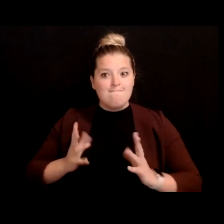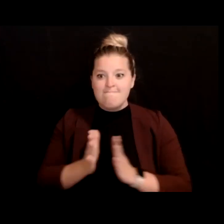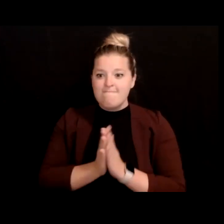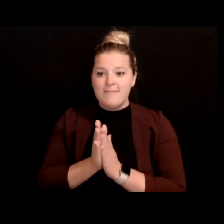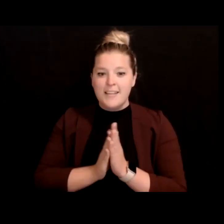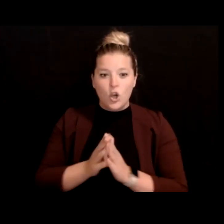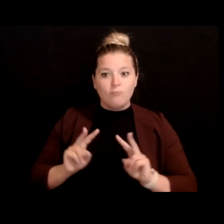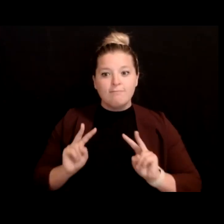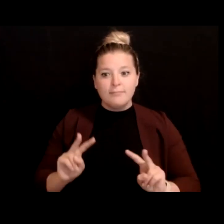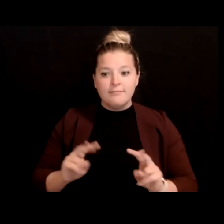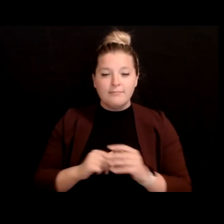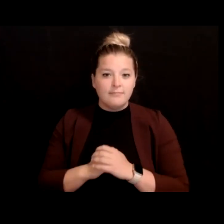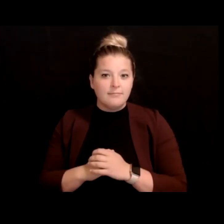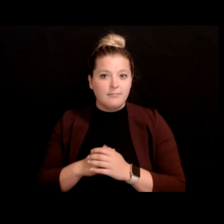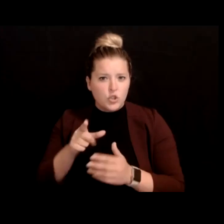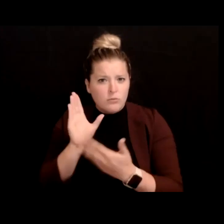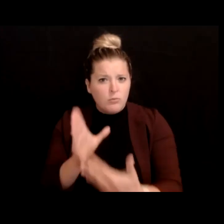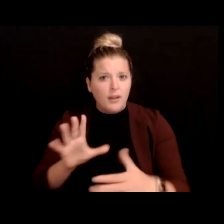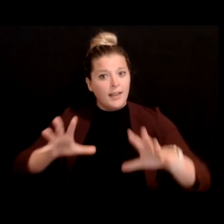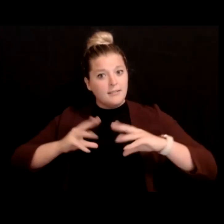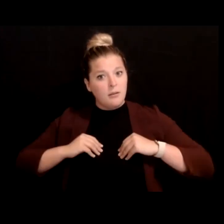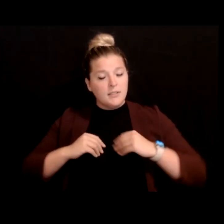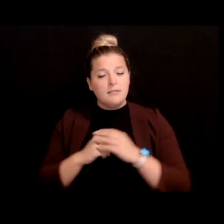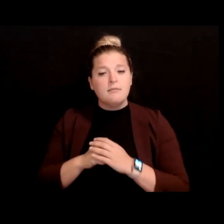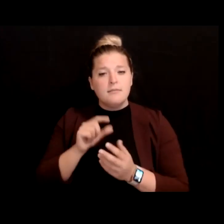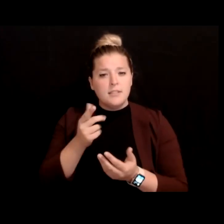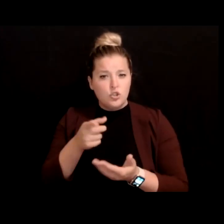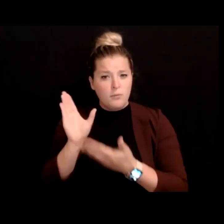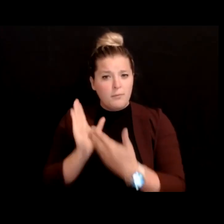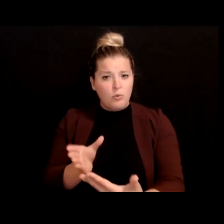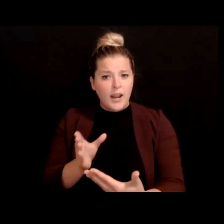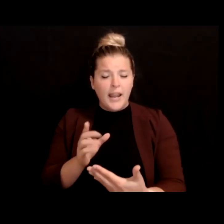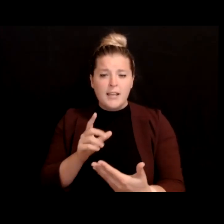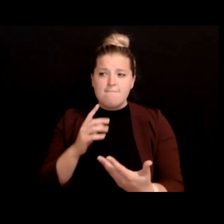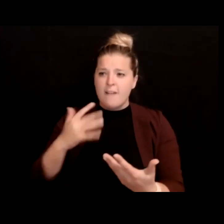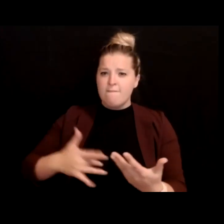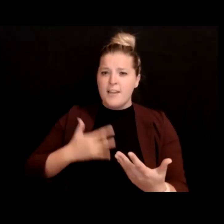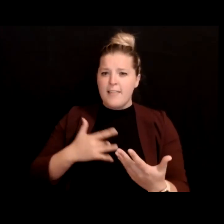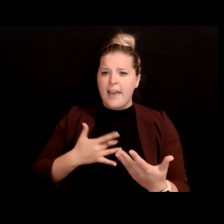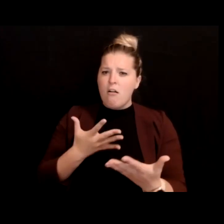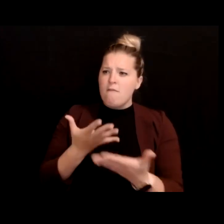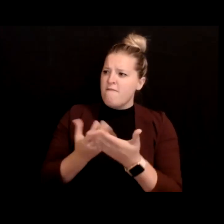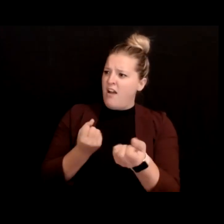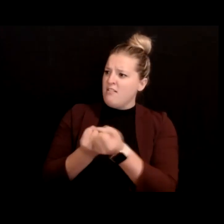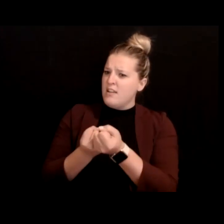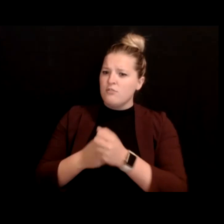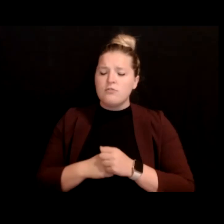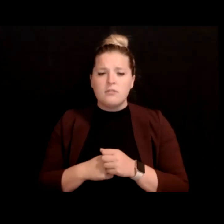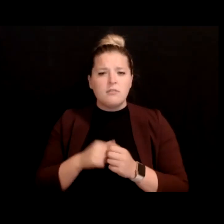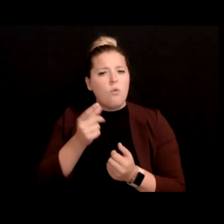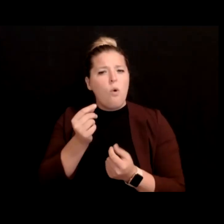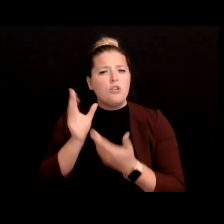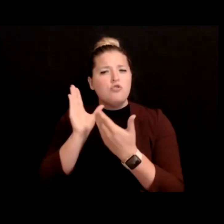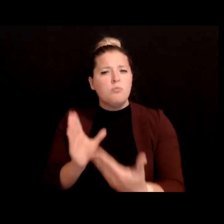your acceptance, your sense of validation? What is it that you've carried with you into the space that we share